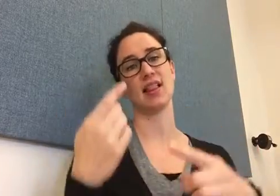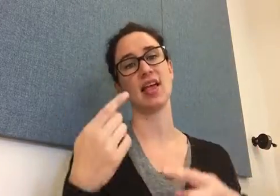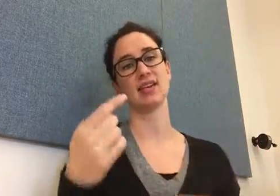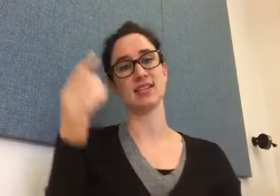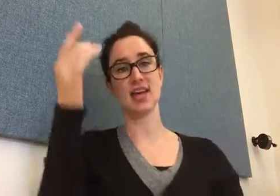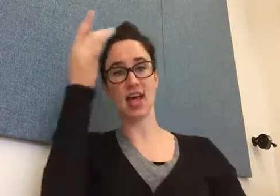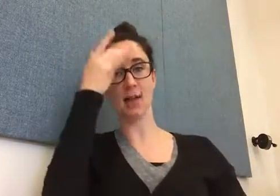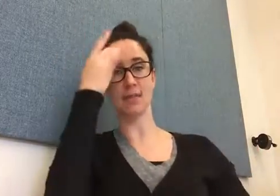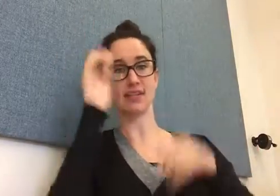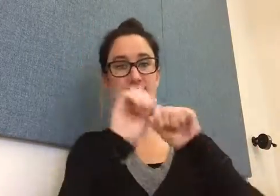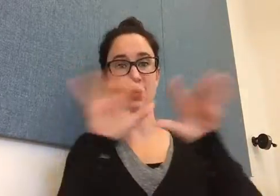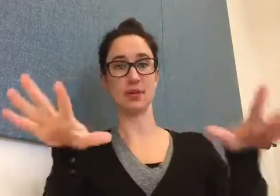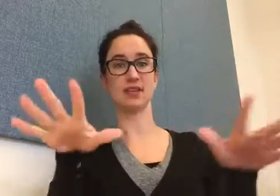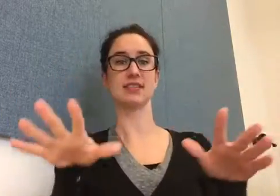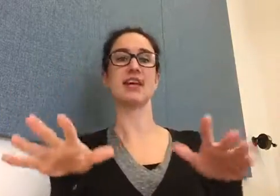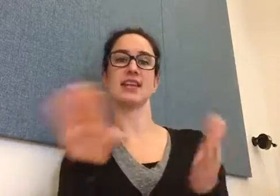on board.